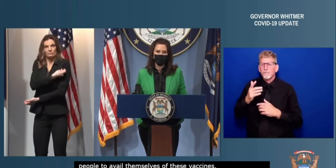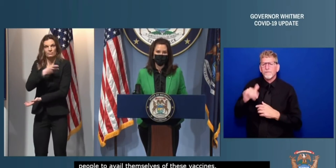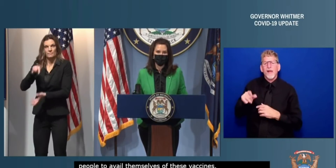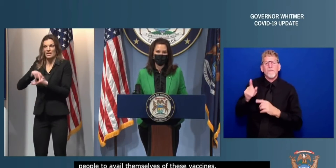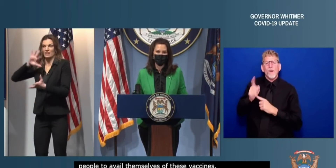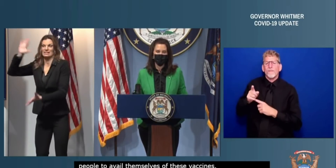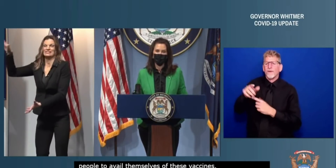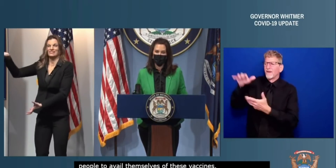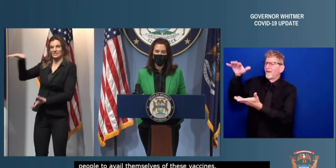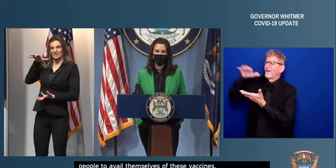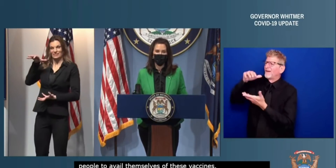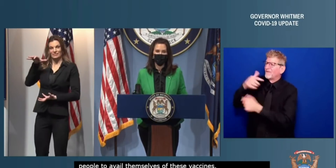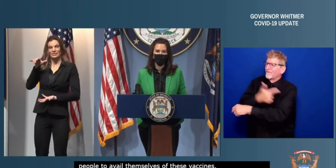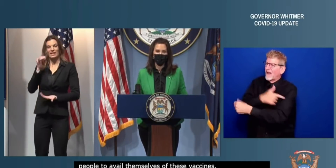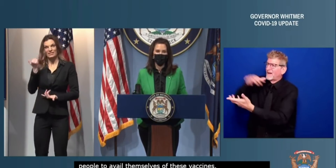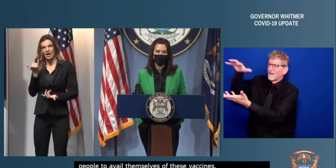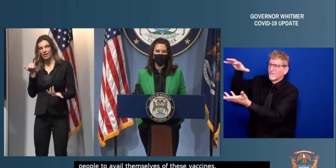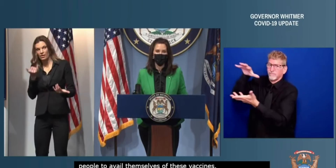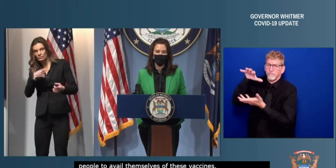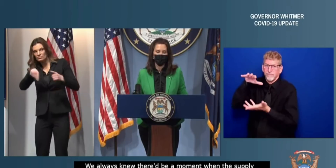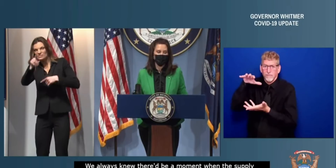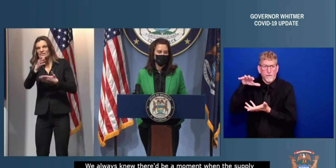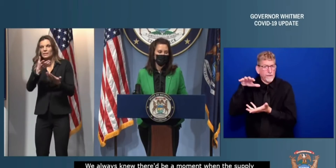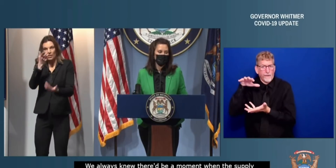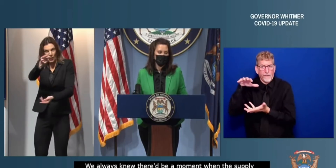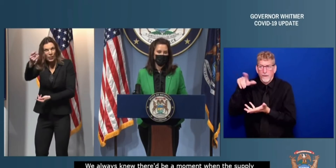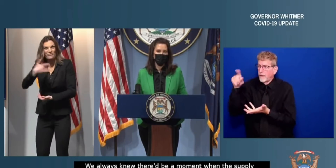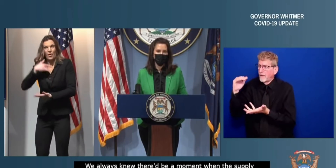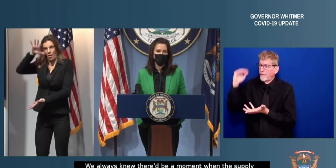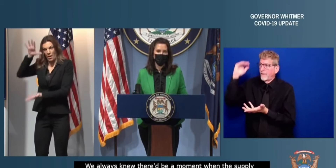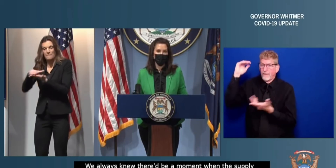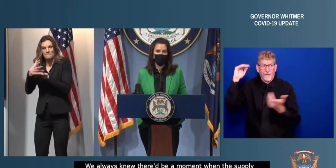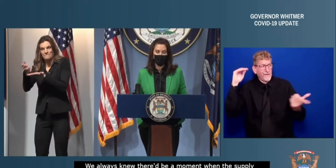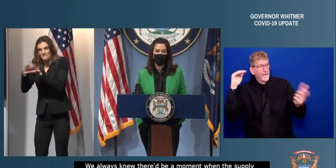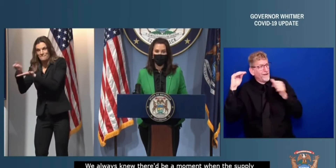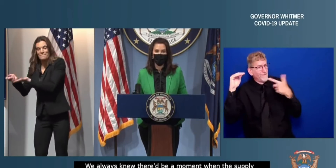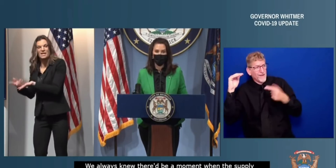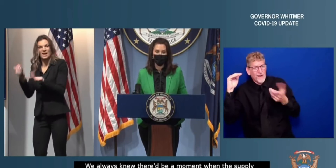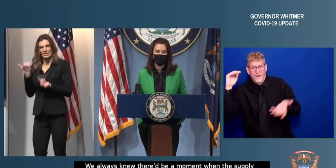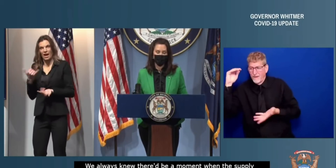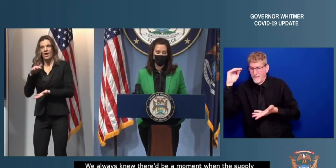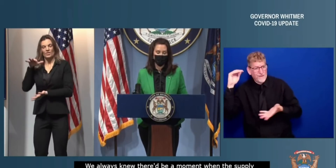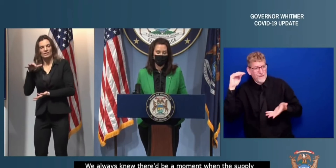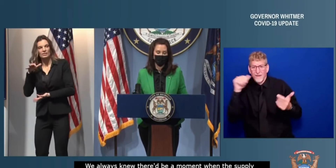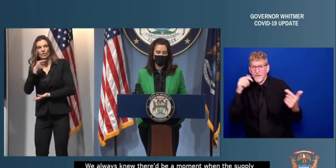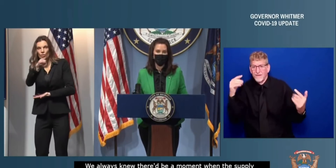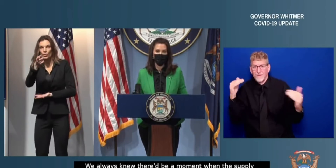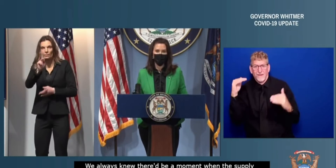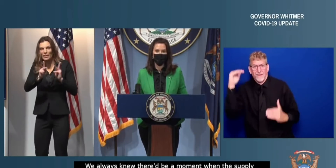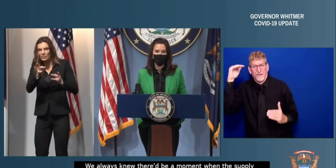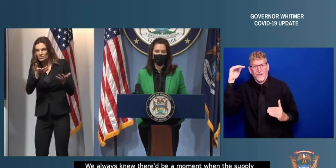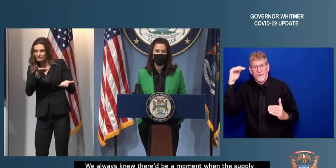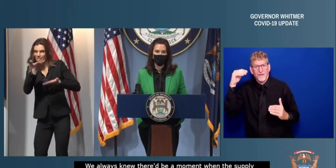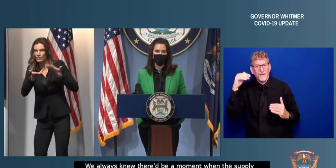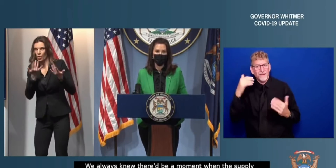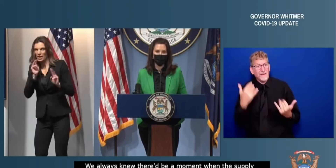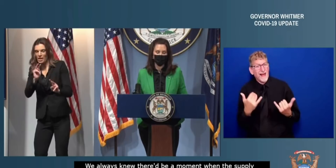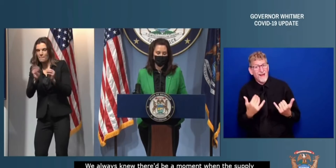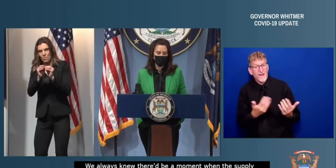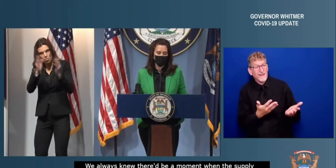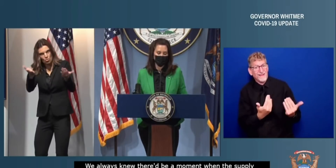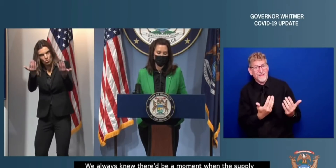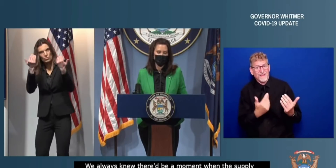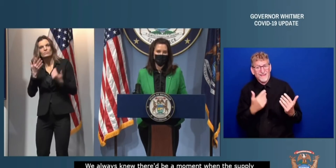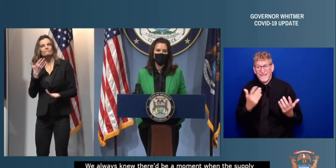eclipse demand, and that's where we are. We expect it to be coming to this moment around this time. So things are proceeding as